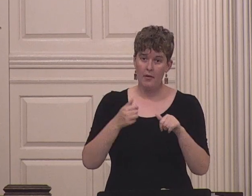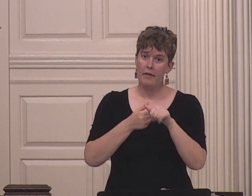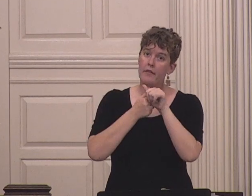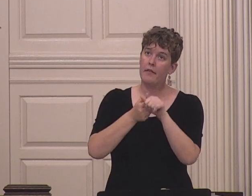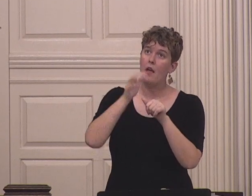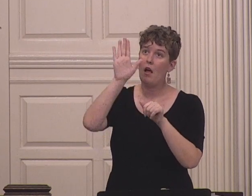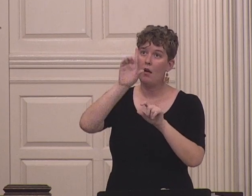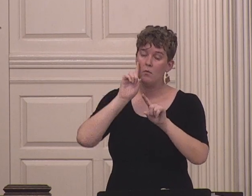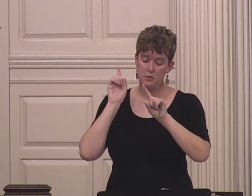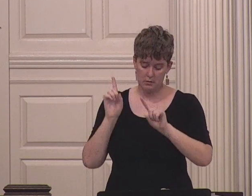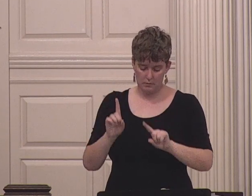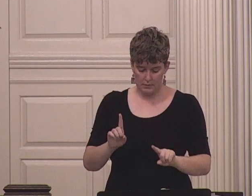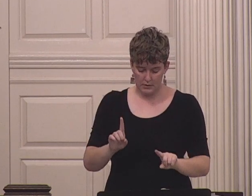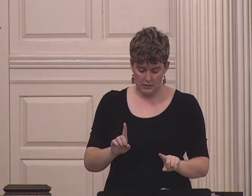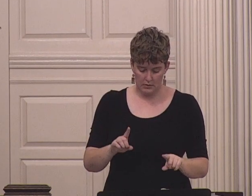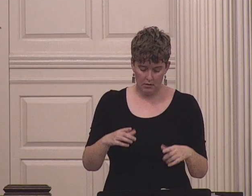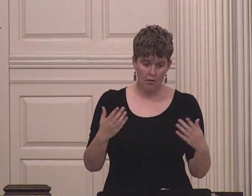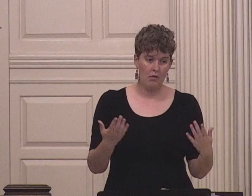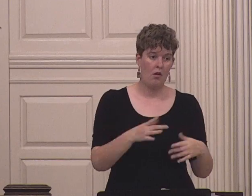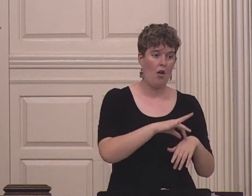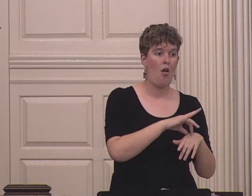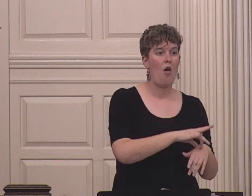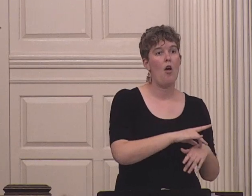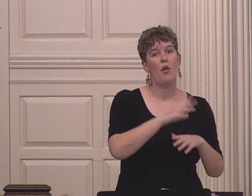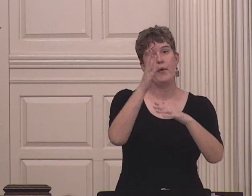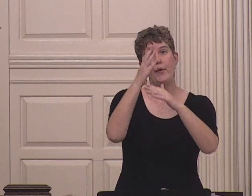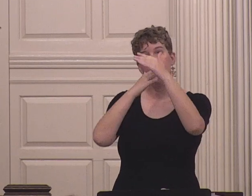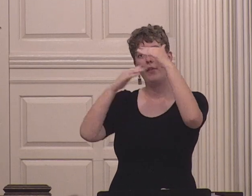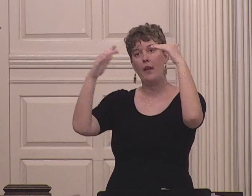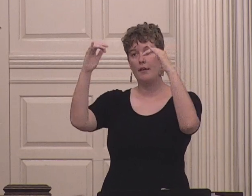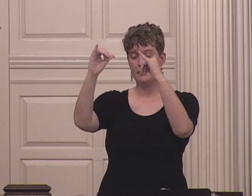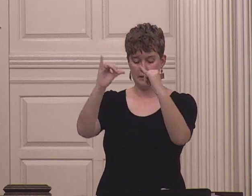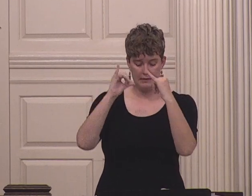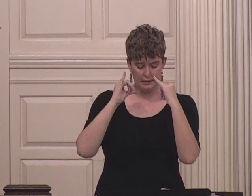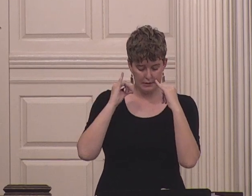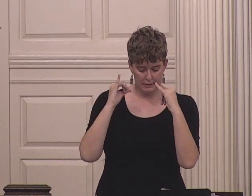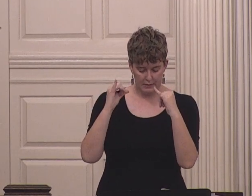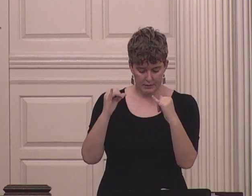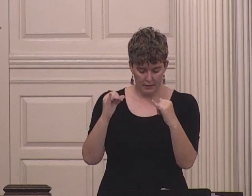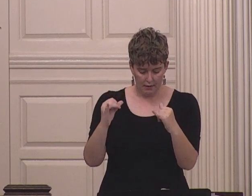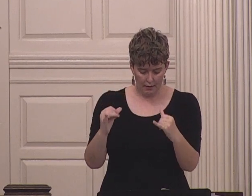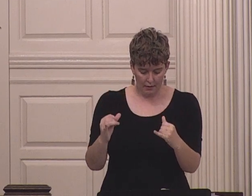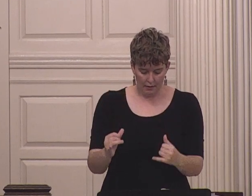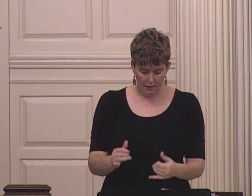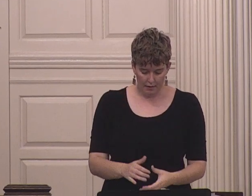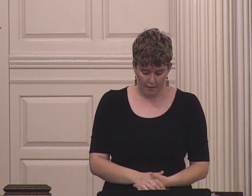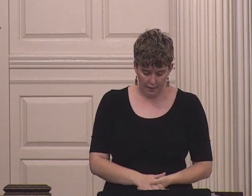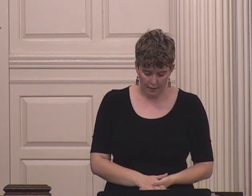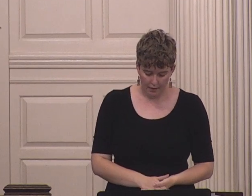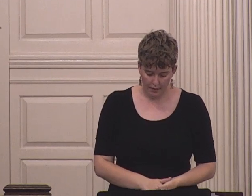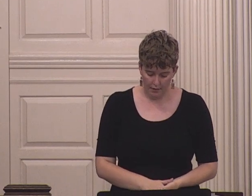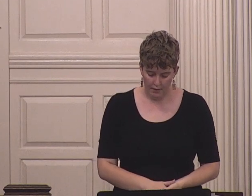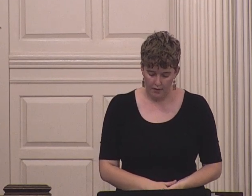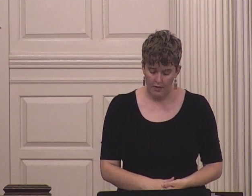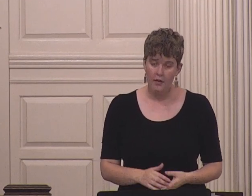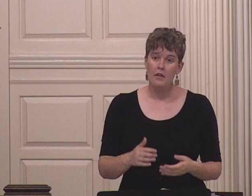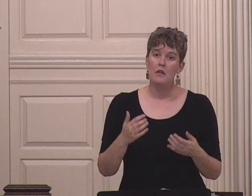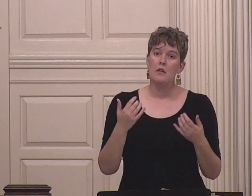come, thy will be done on earth as it is in